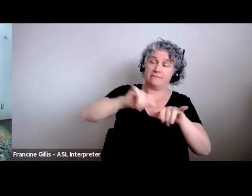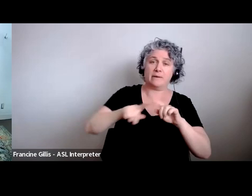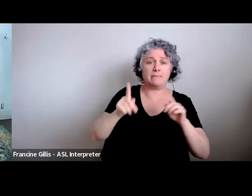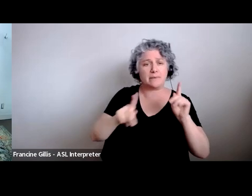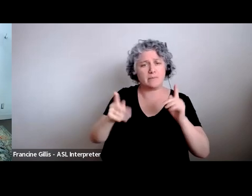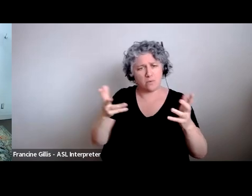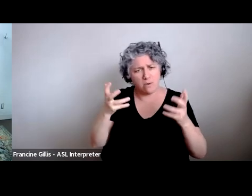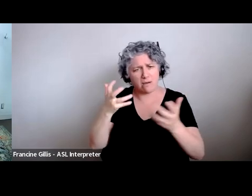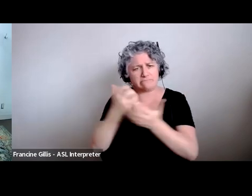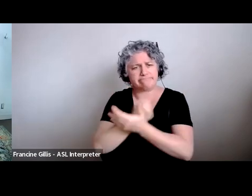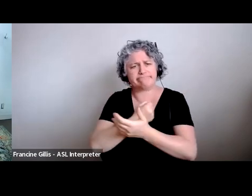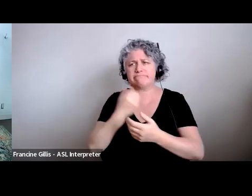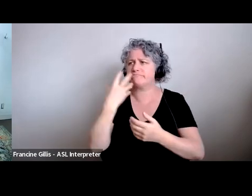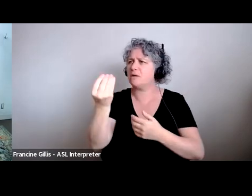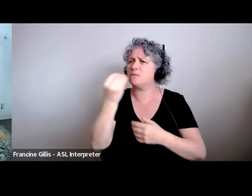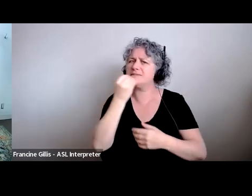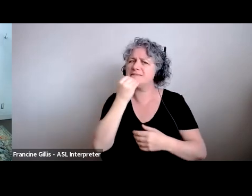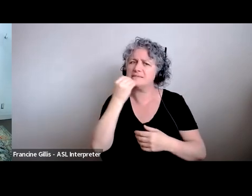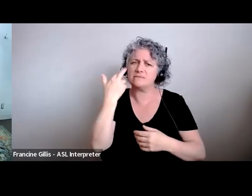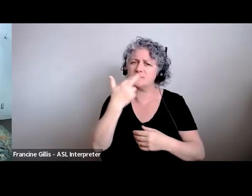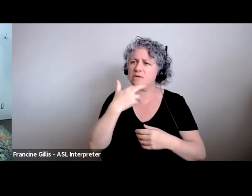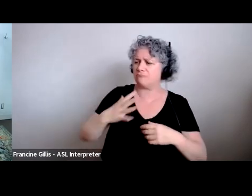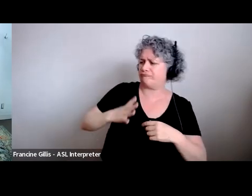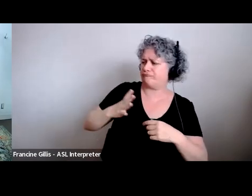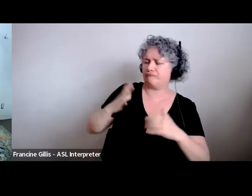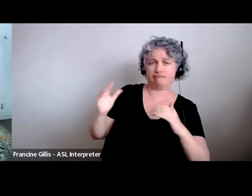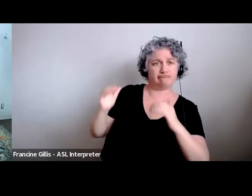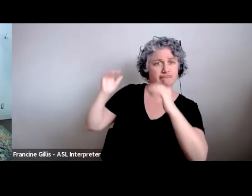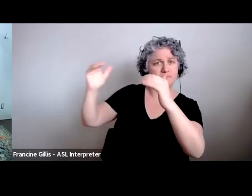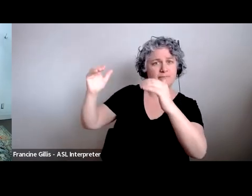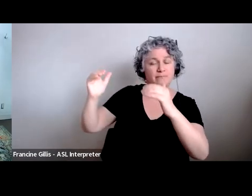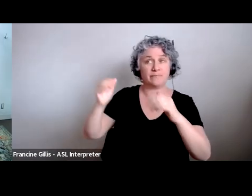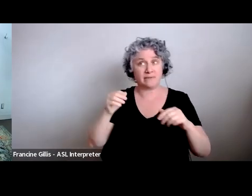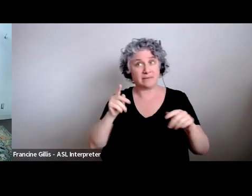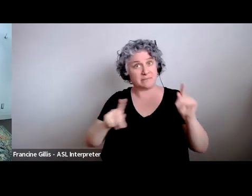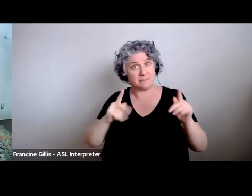but those parts of the